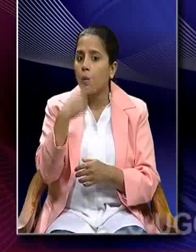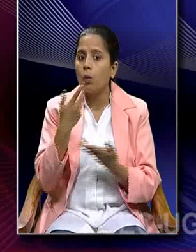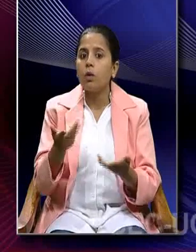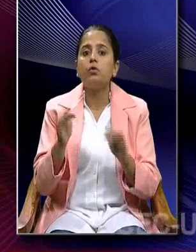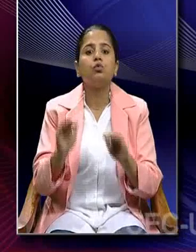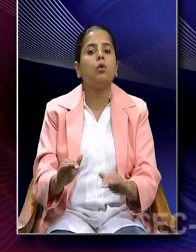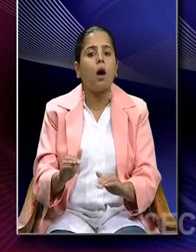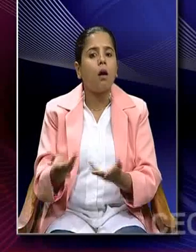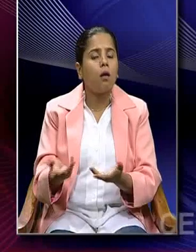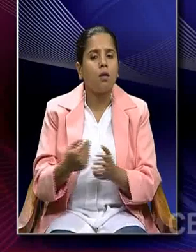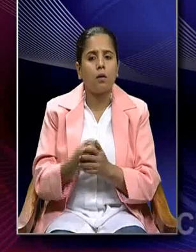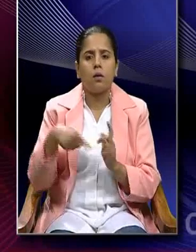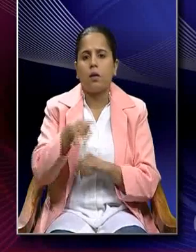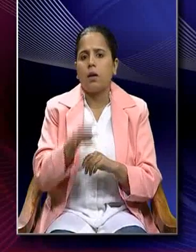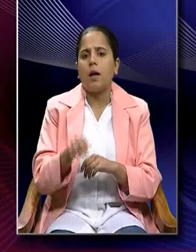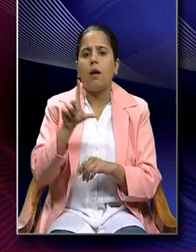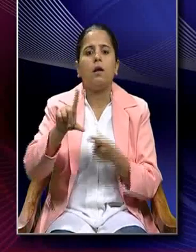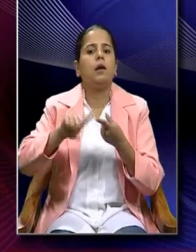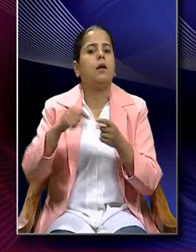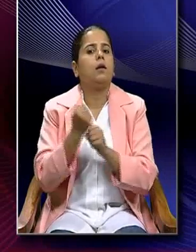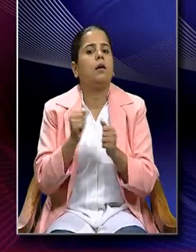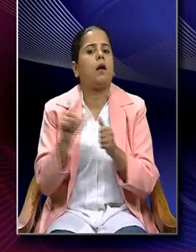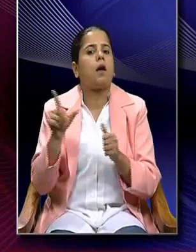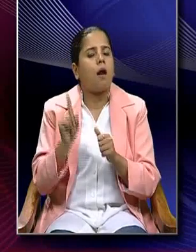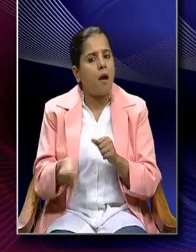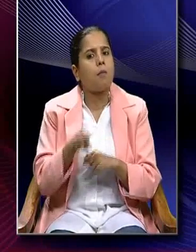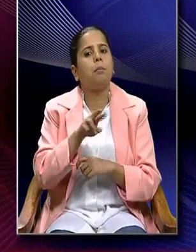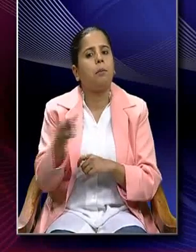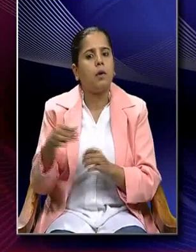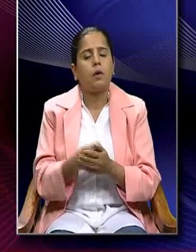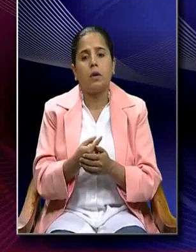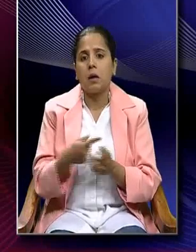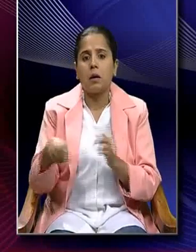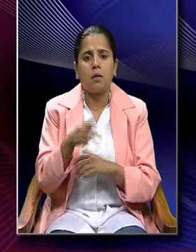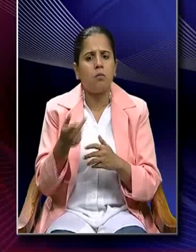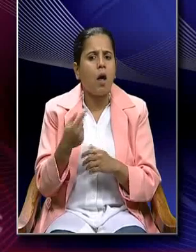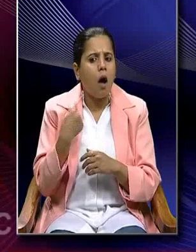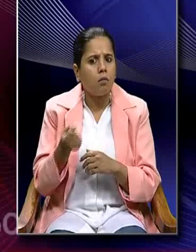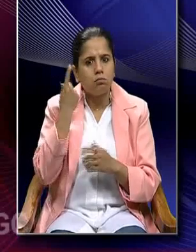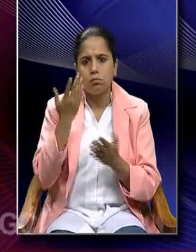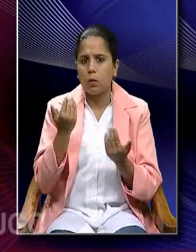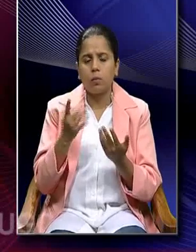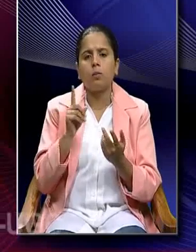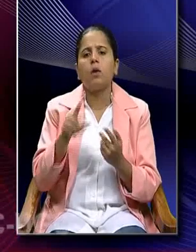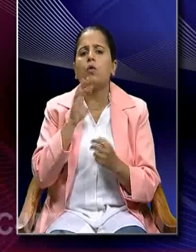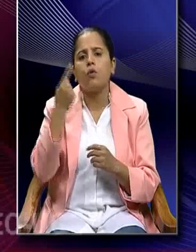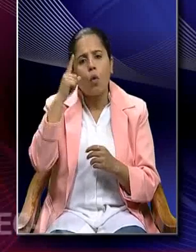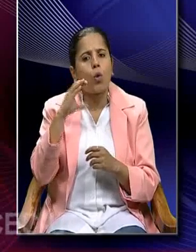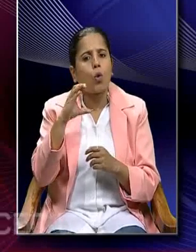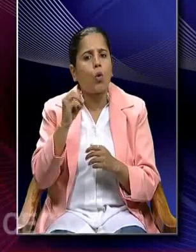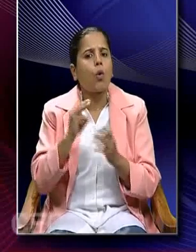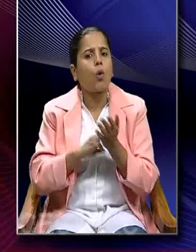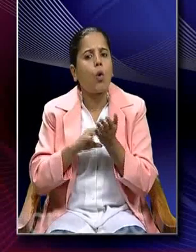child? Now, there are legal definitions, and that is why I mean it cannot be understood by common sense or